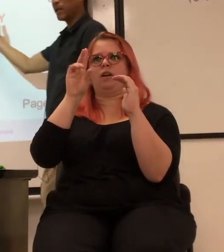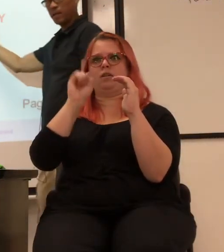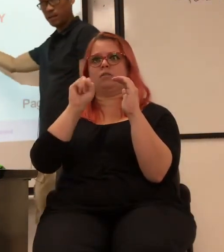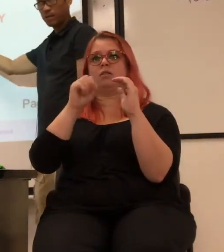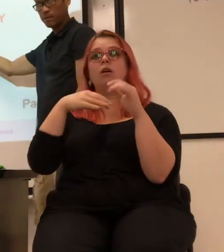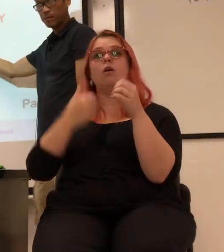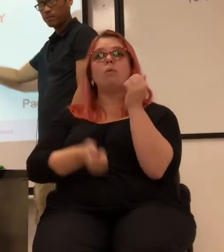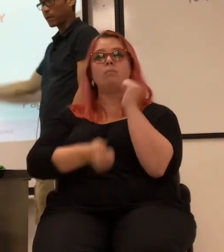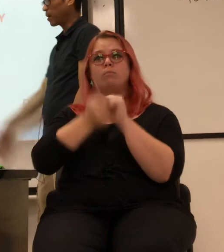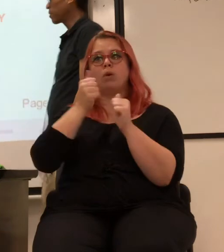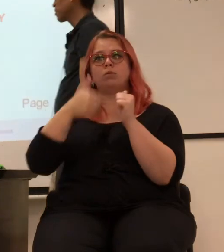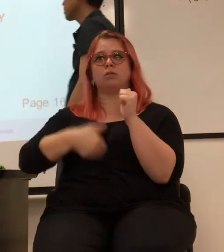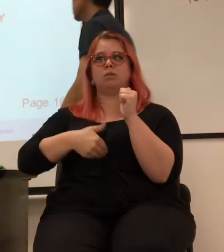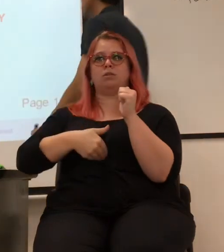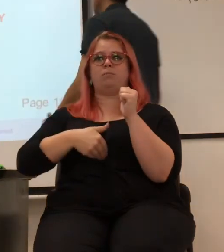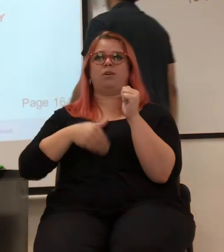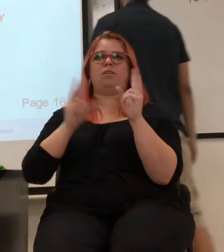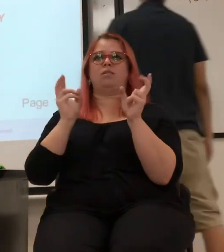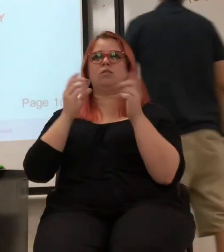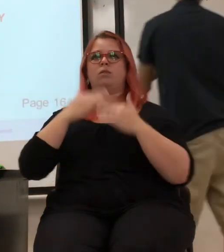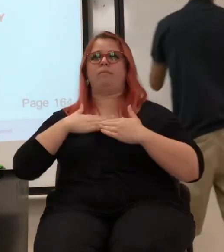the body. Okay.